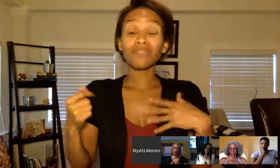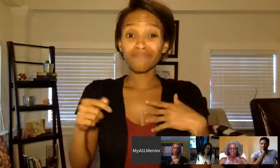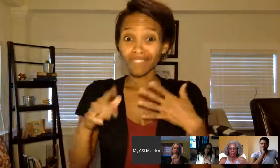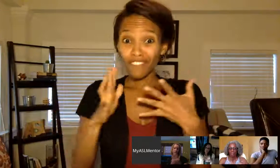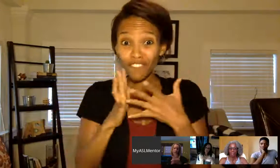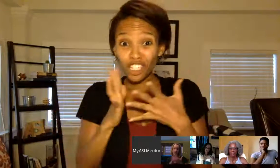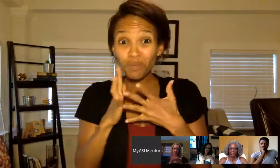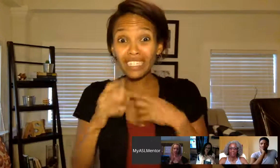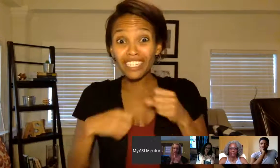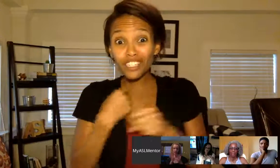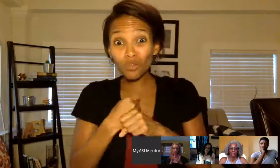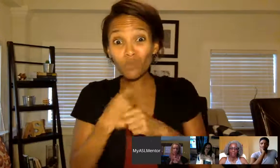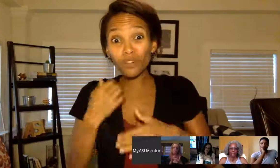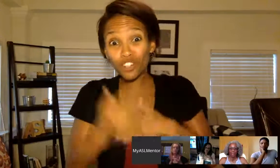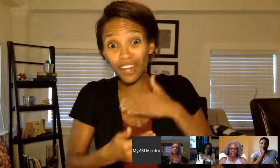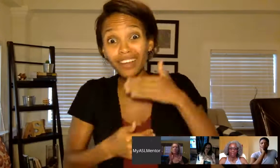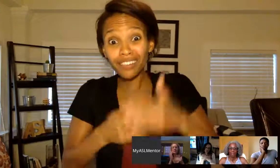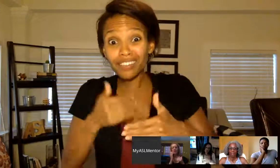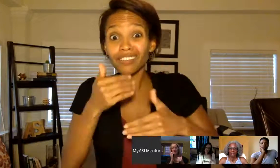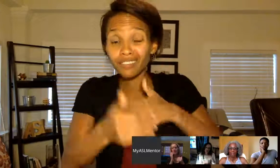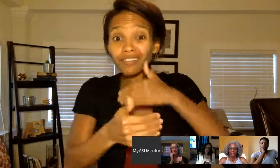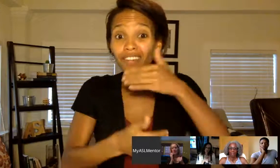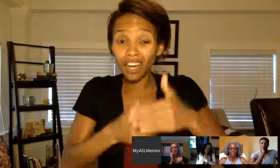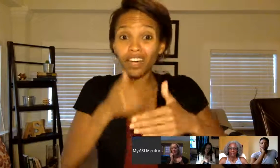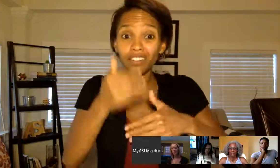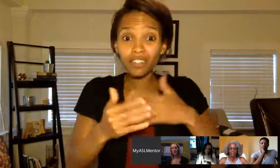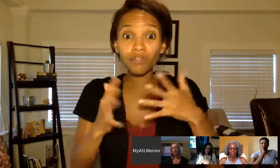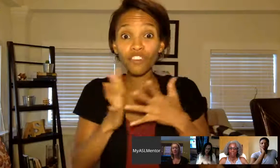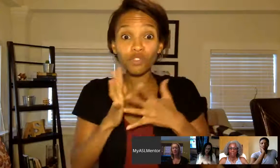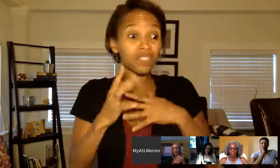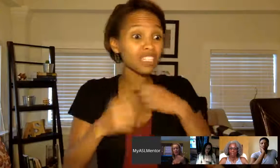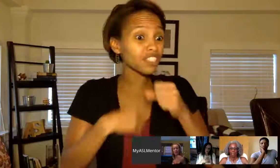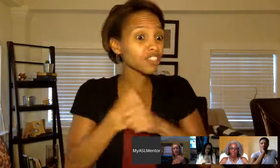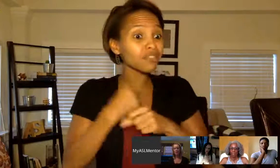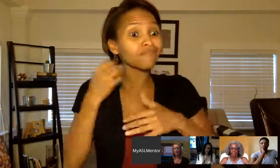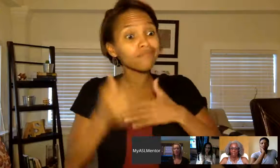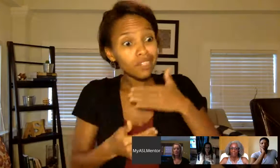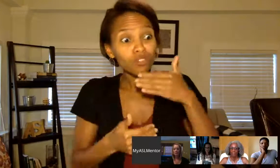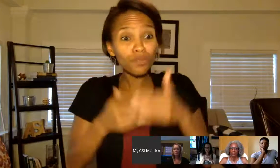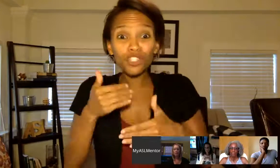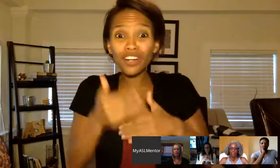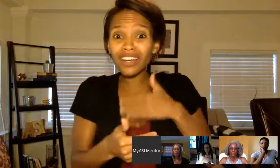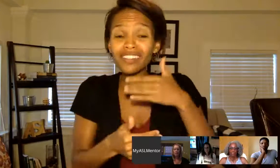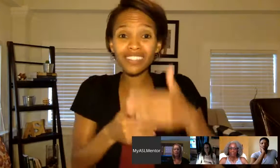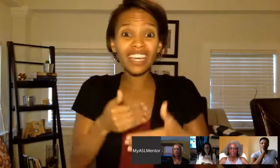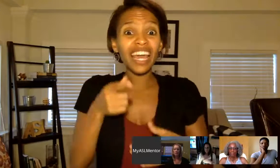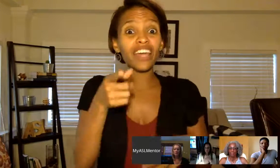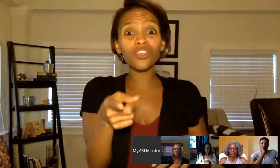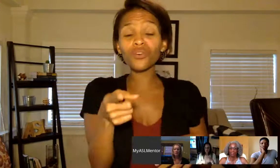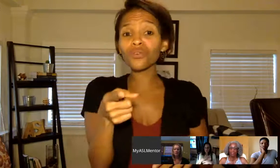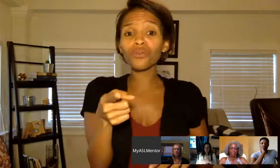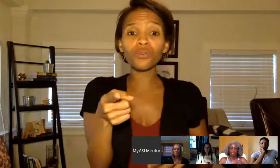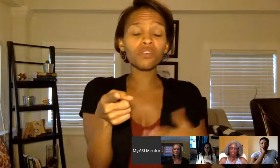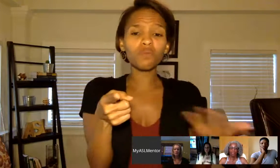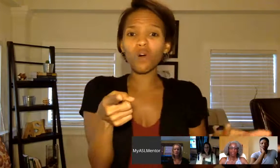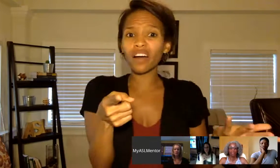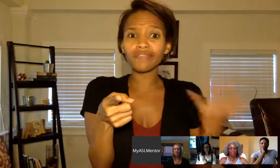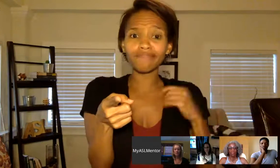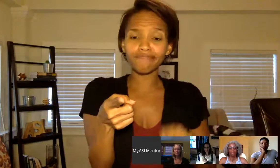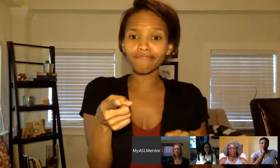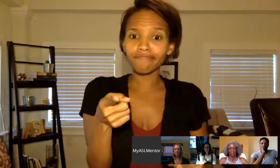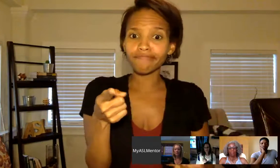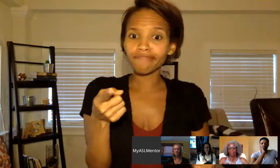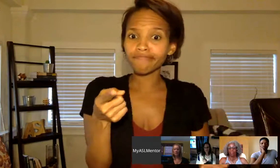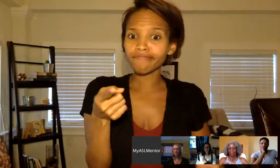Yep. Freshman year will progress. Freshman year will progress. And you, what?